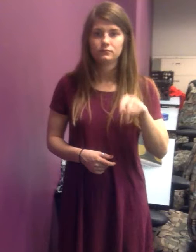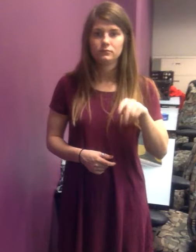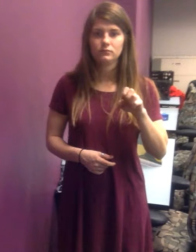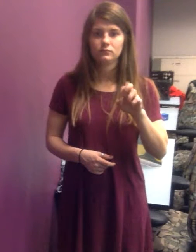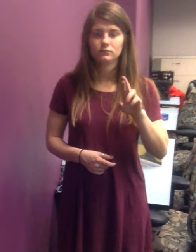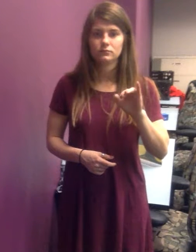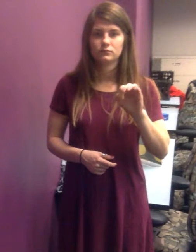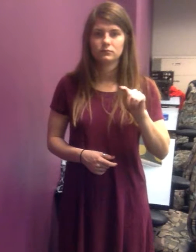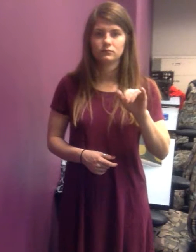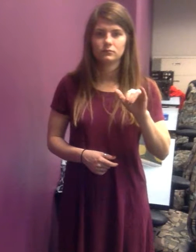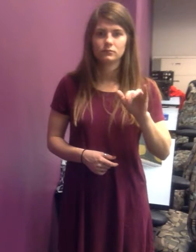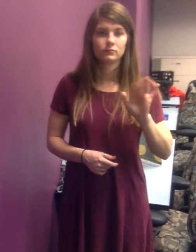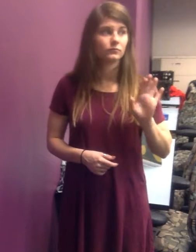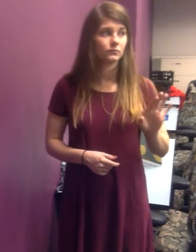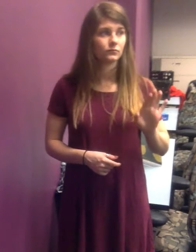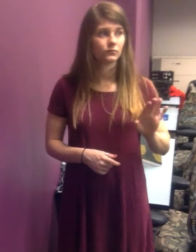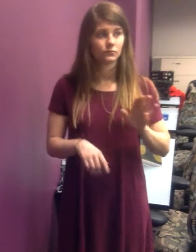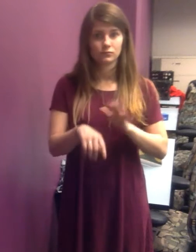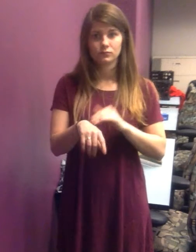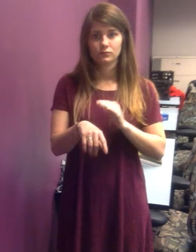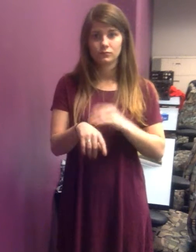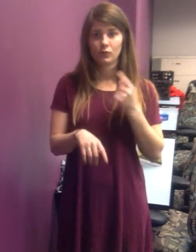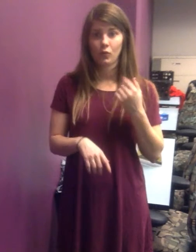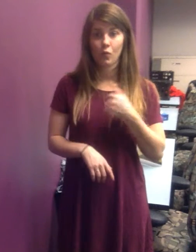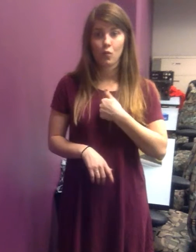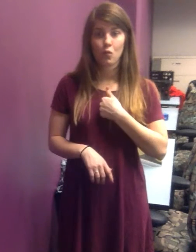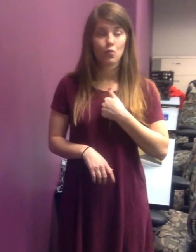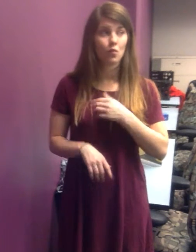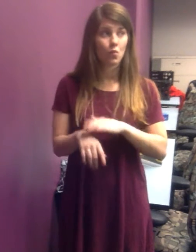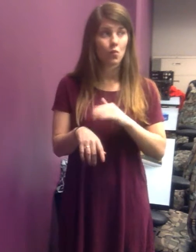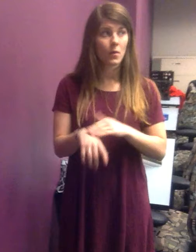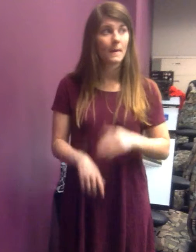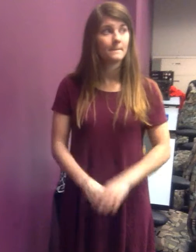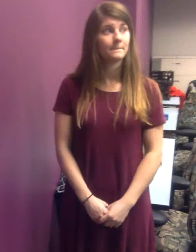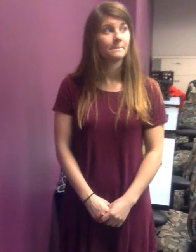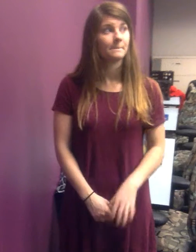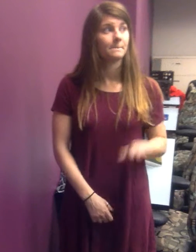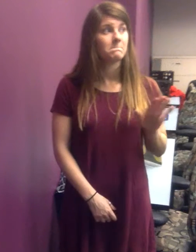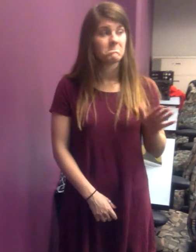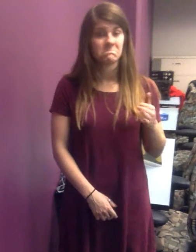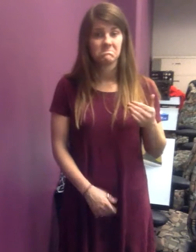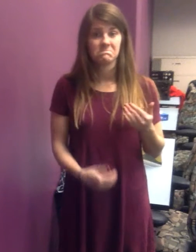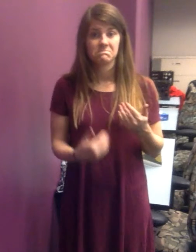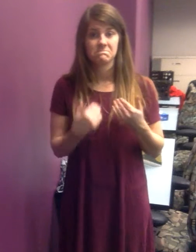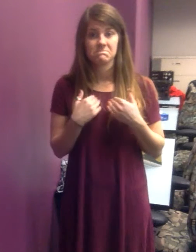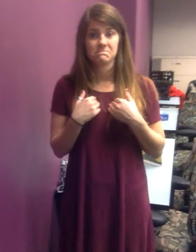say. And they have the means to carry their free market message anywhere in the U.S. This is our sixth annual